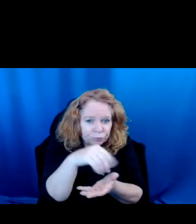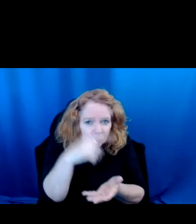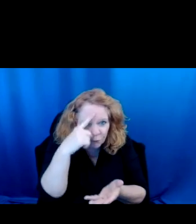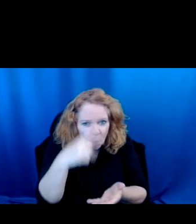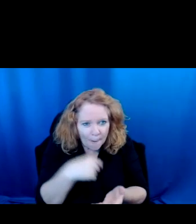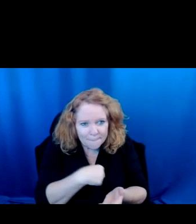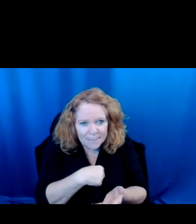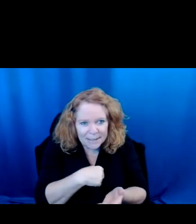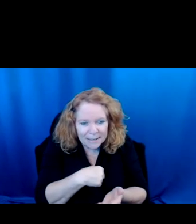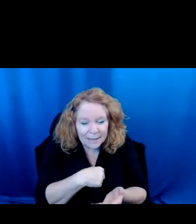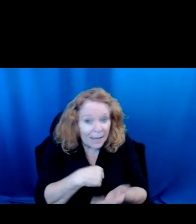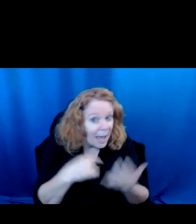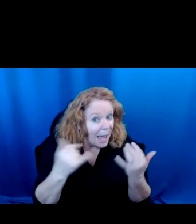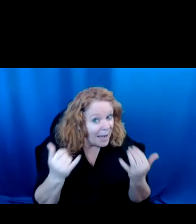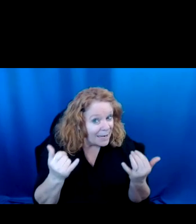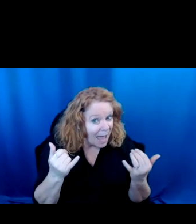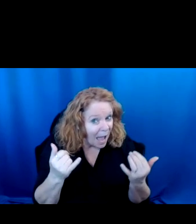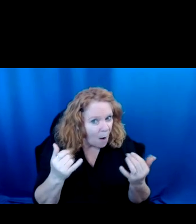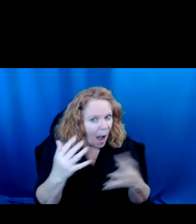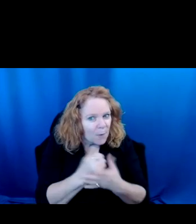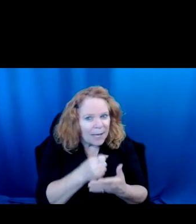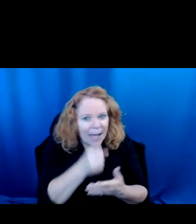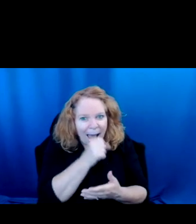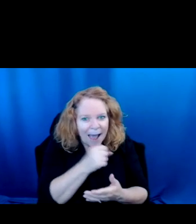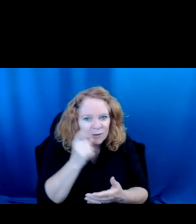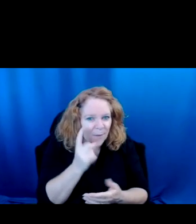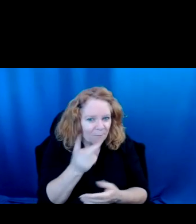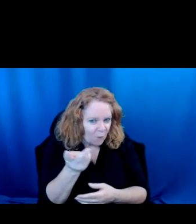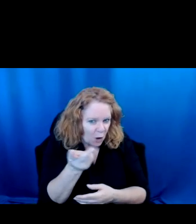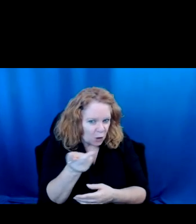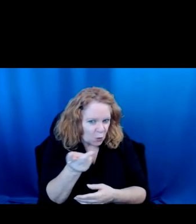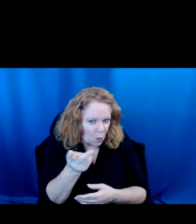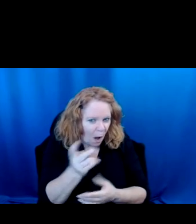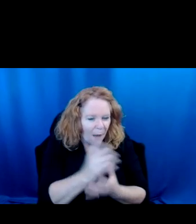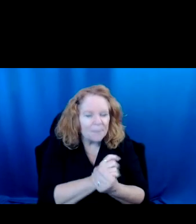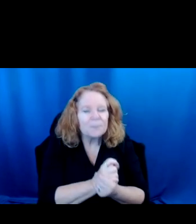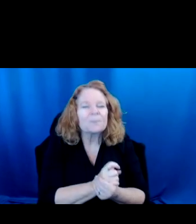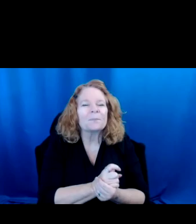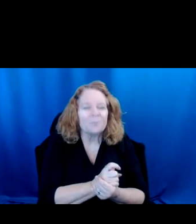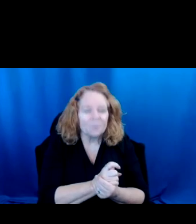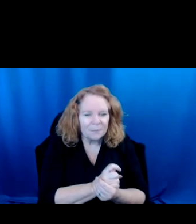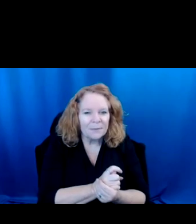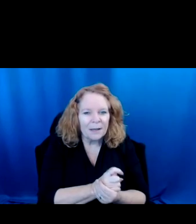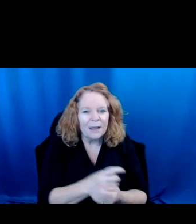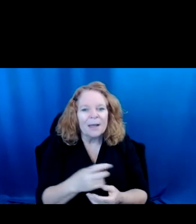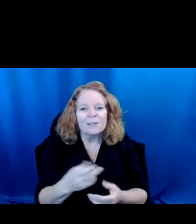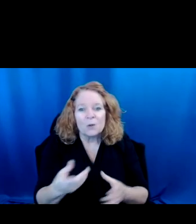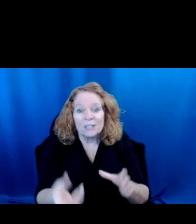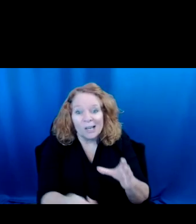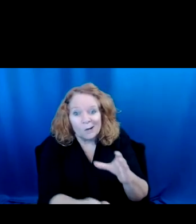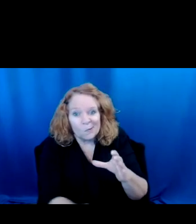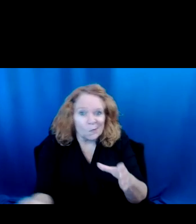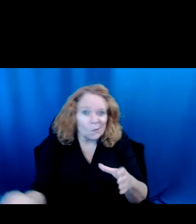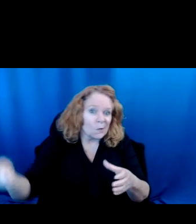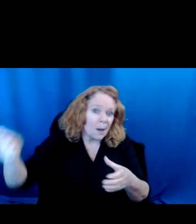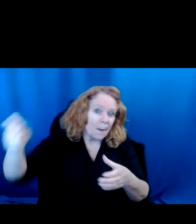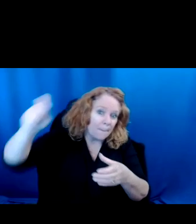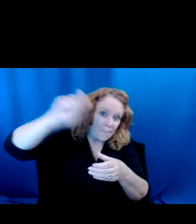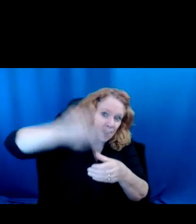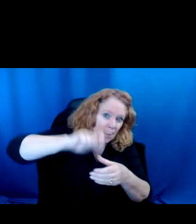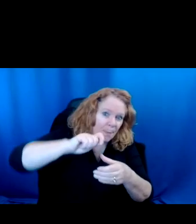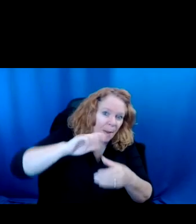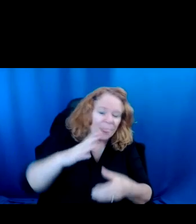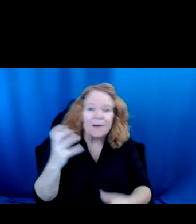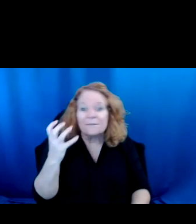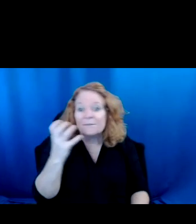Now, let's get those ice creams ready." And she scooped their favourite ice cream